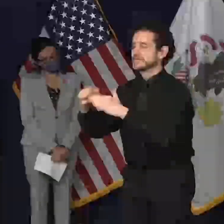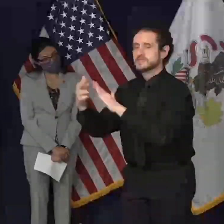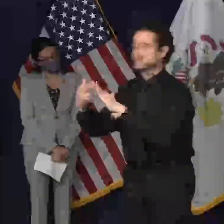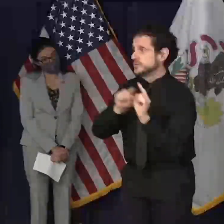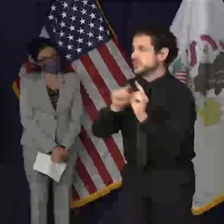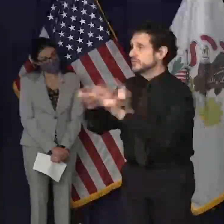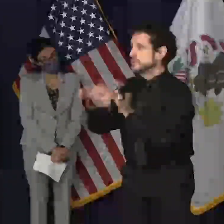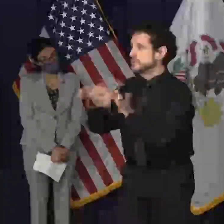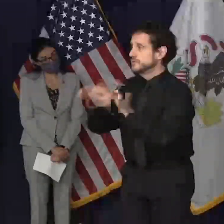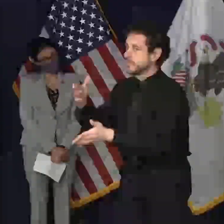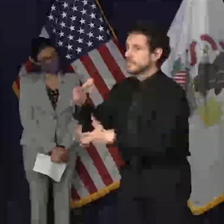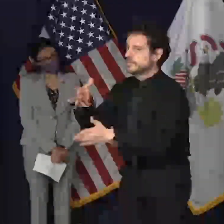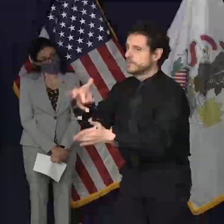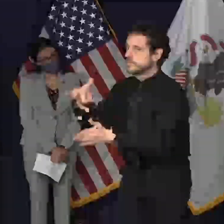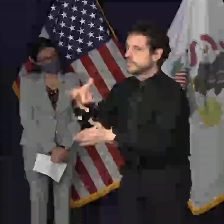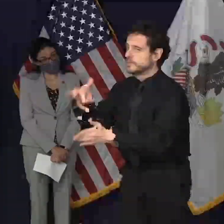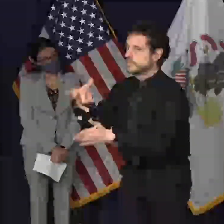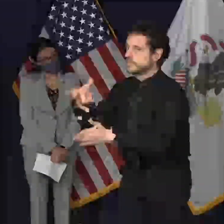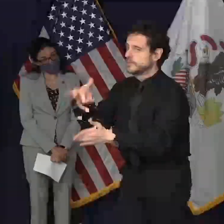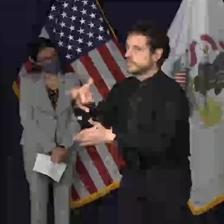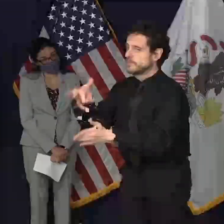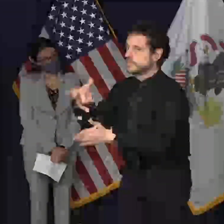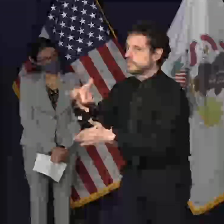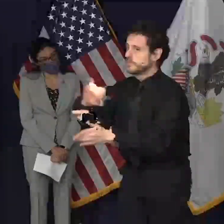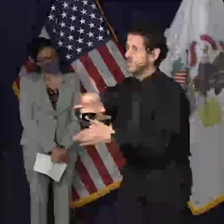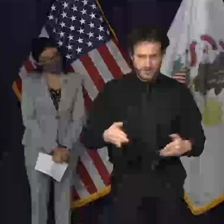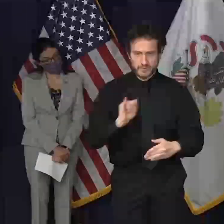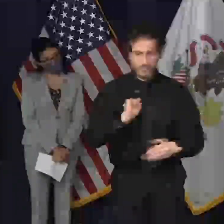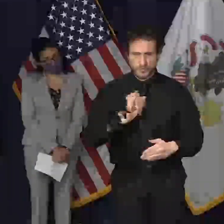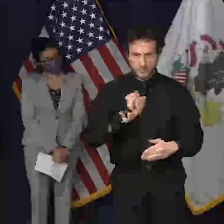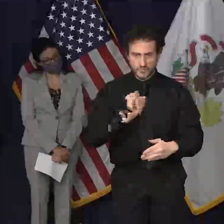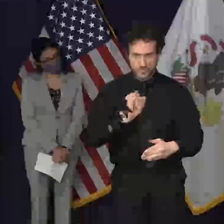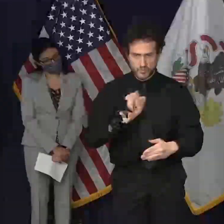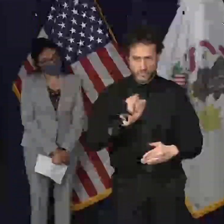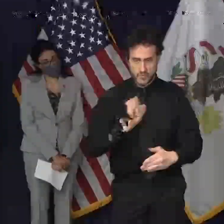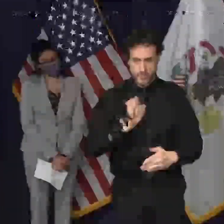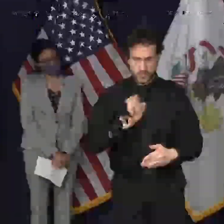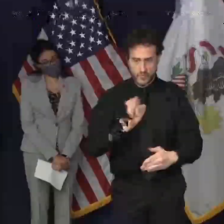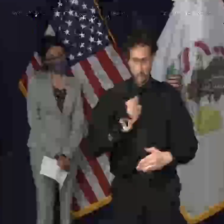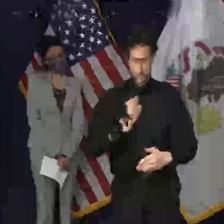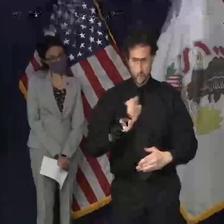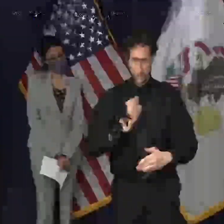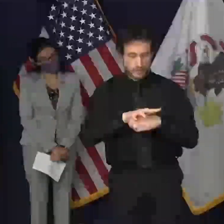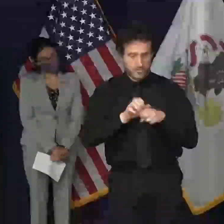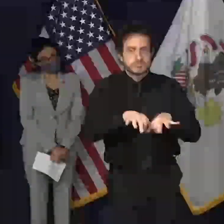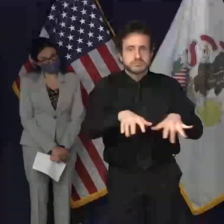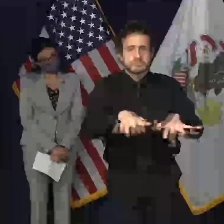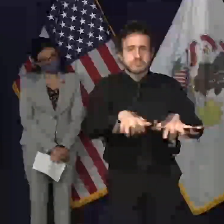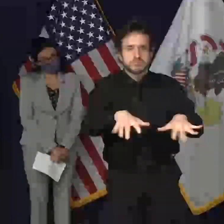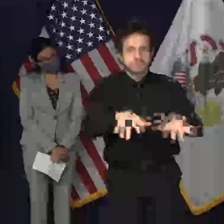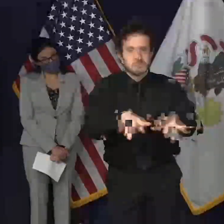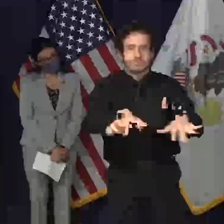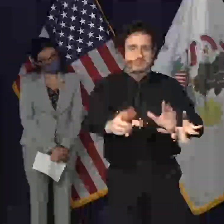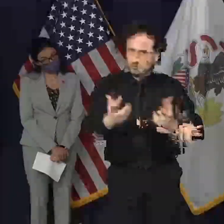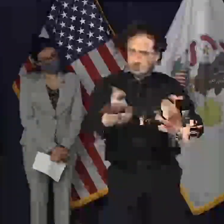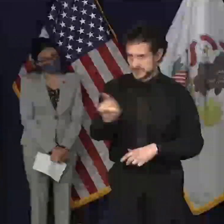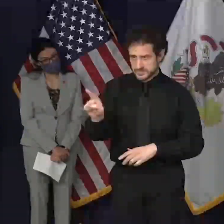potential hotbeds of infection, and then coming back into your community or into your home.